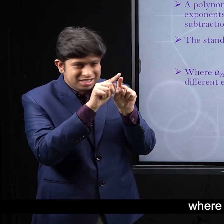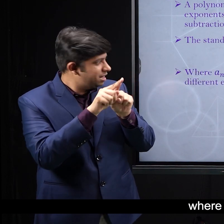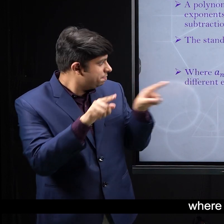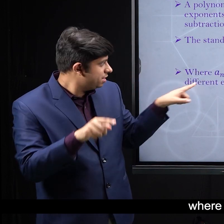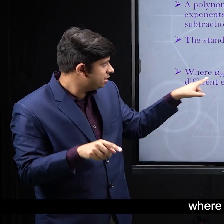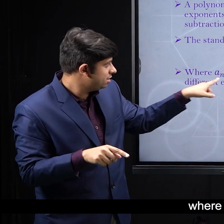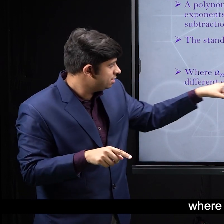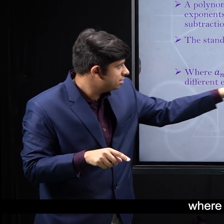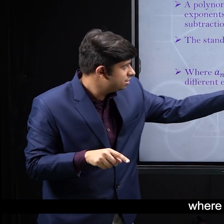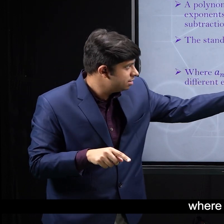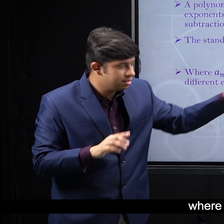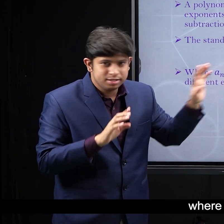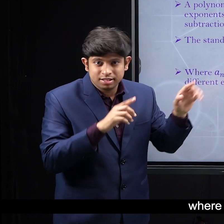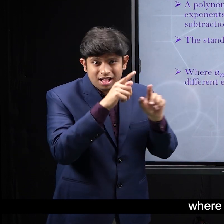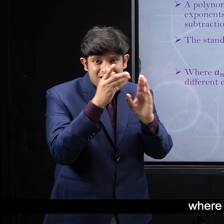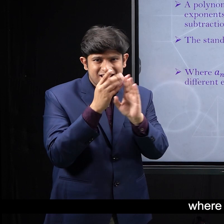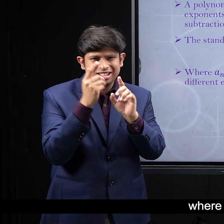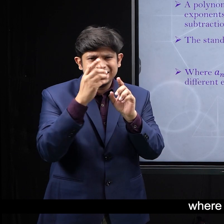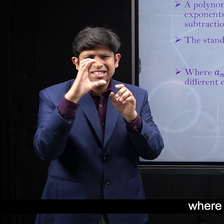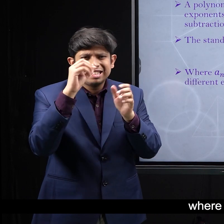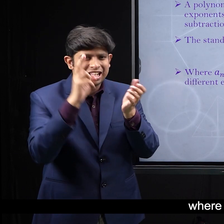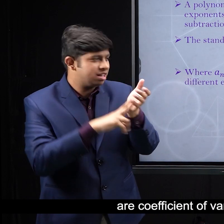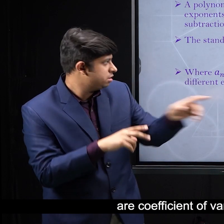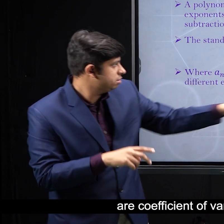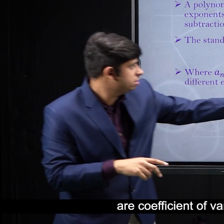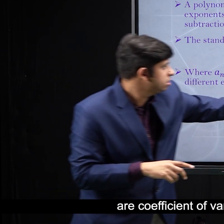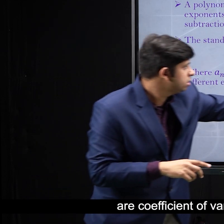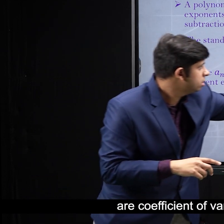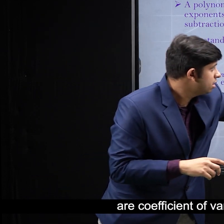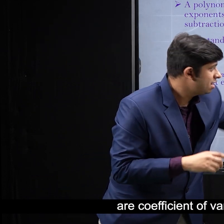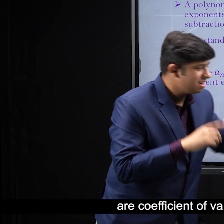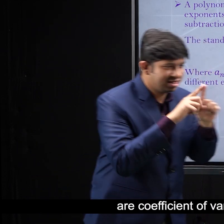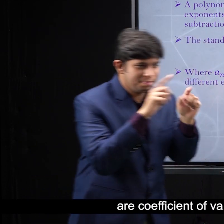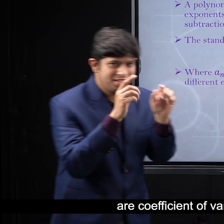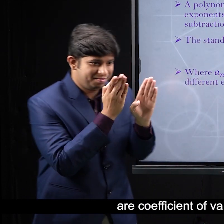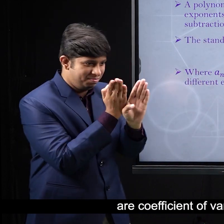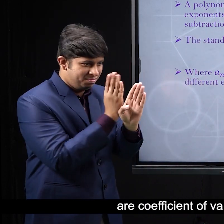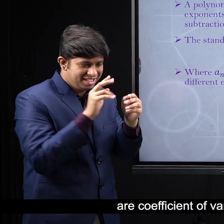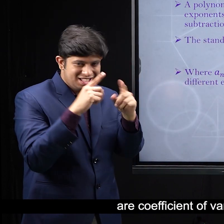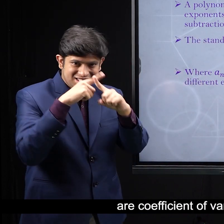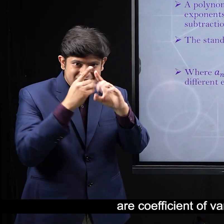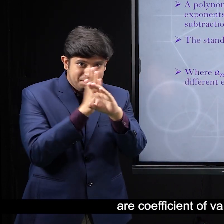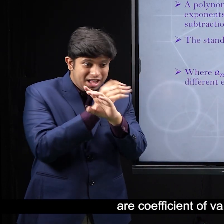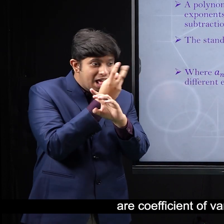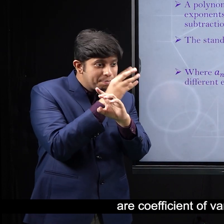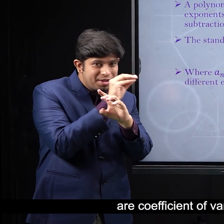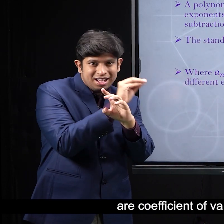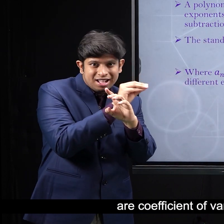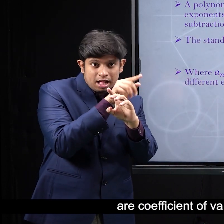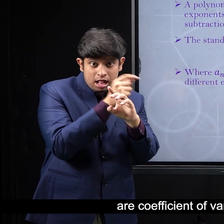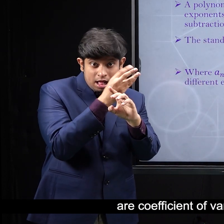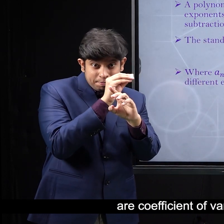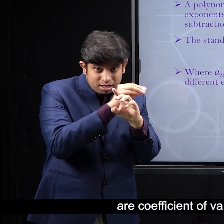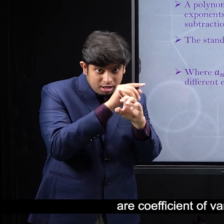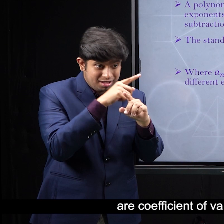an minus 2, so on a1, a0 are coefficient of variables of x with different exponents.